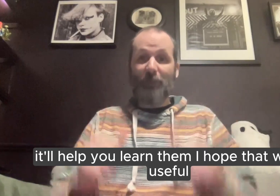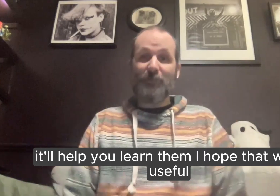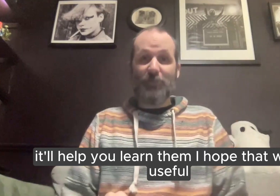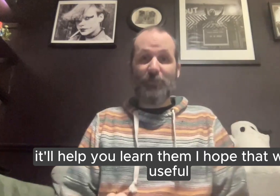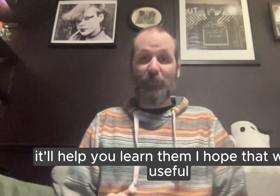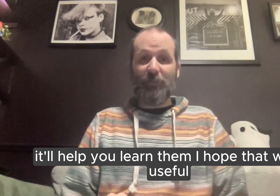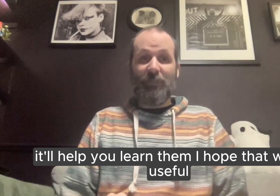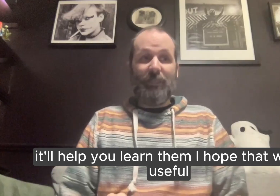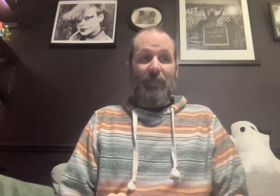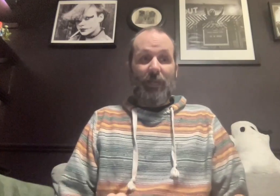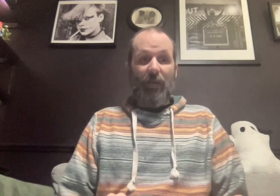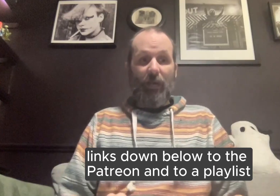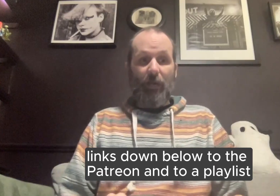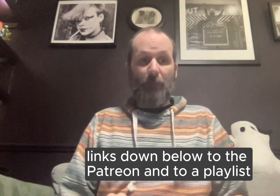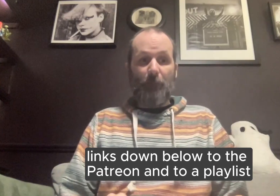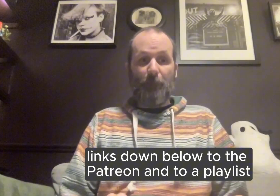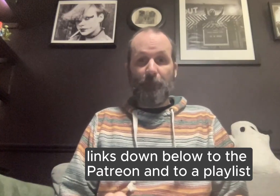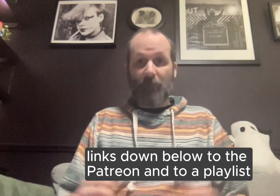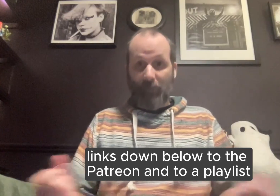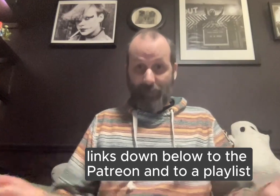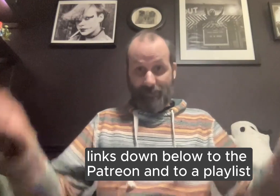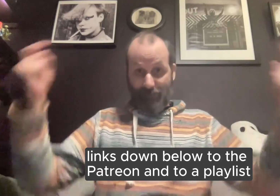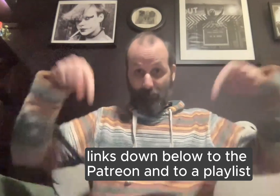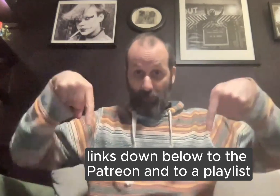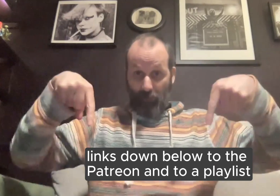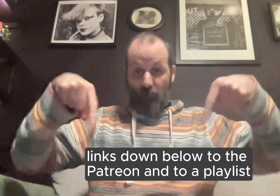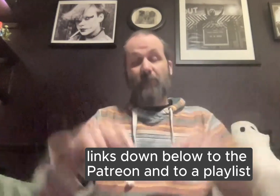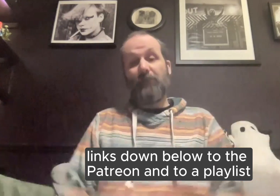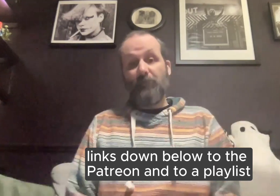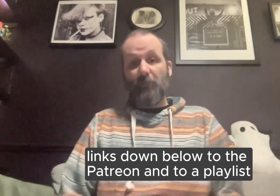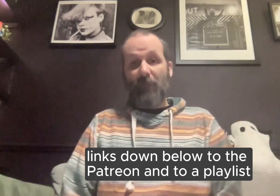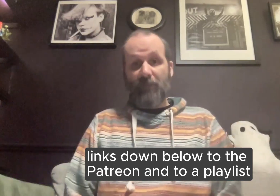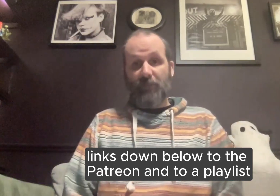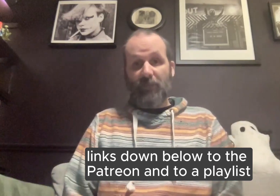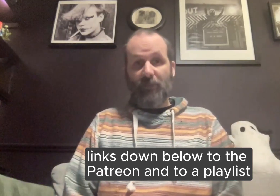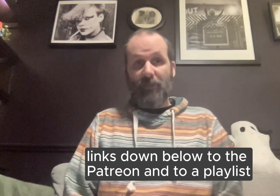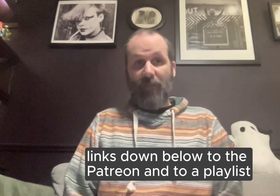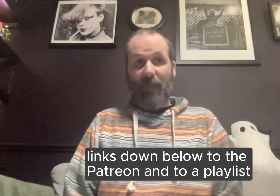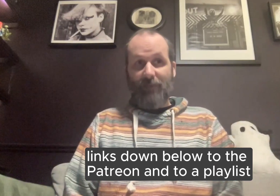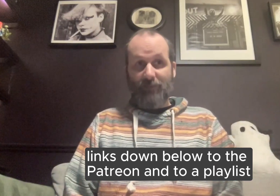was useful. Links down below to the Patreon